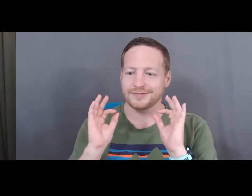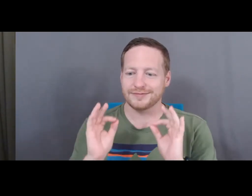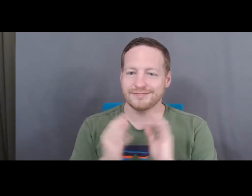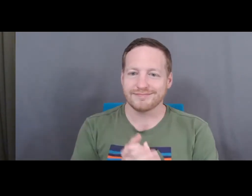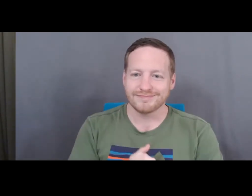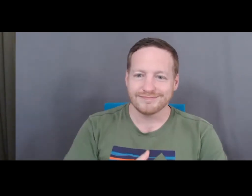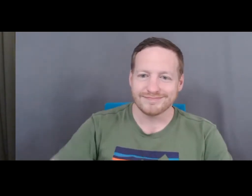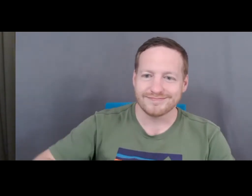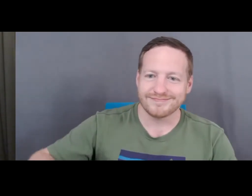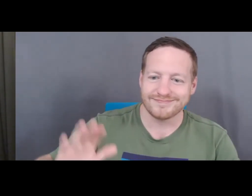right, thank you.